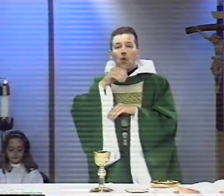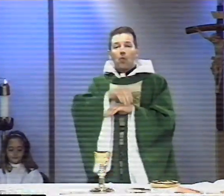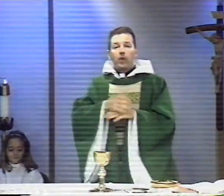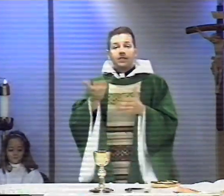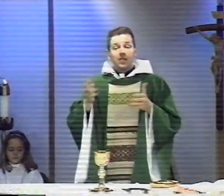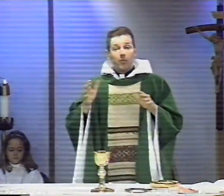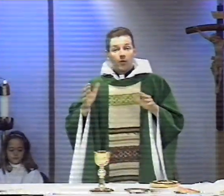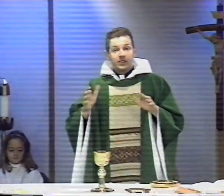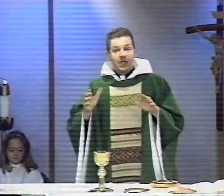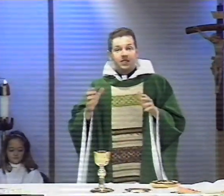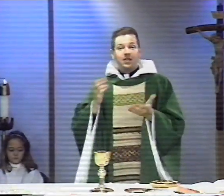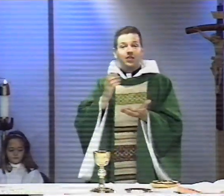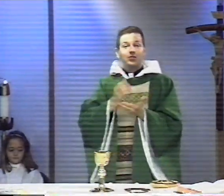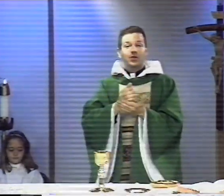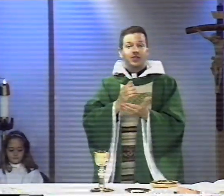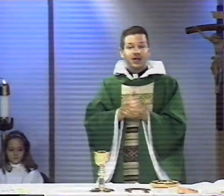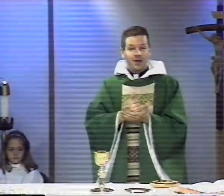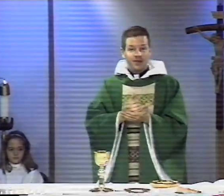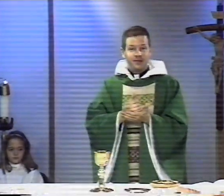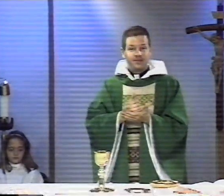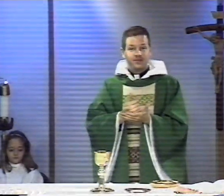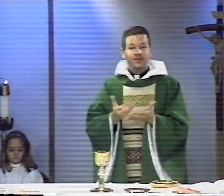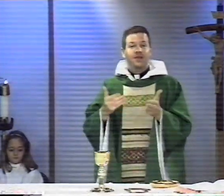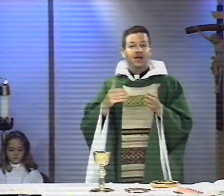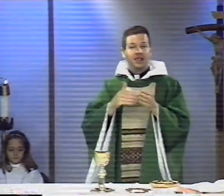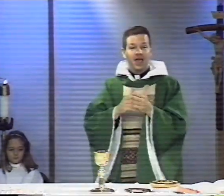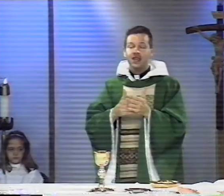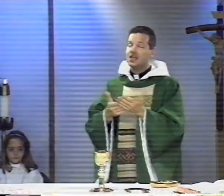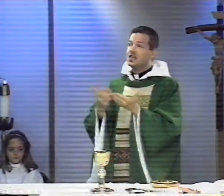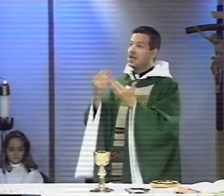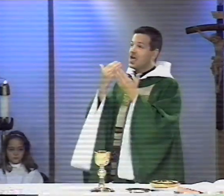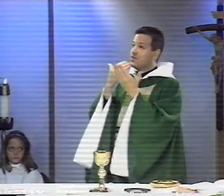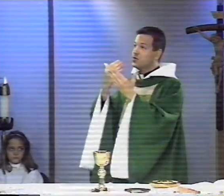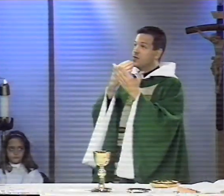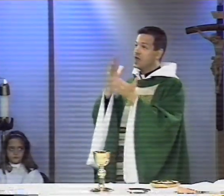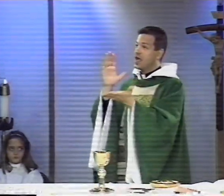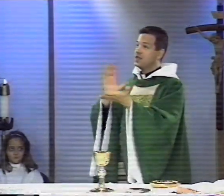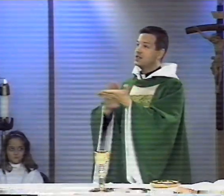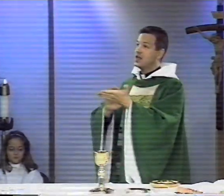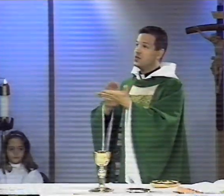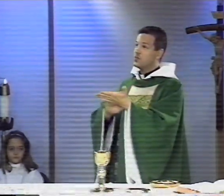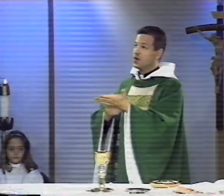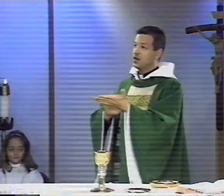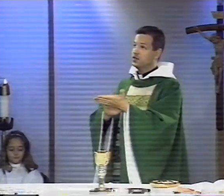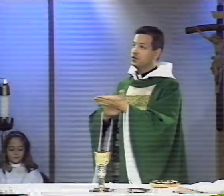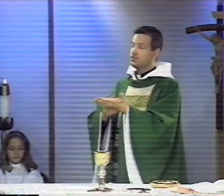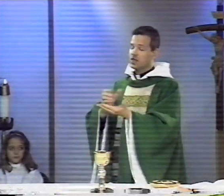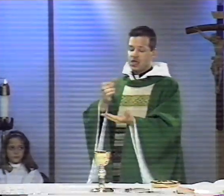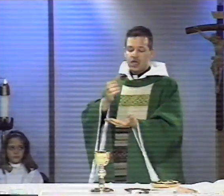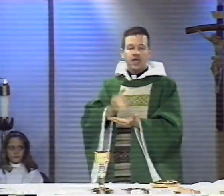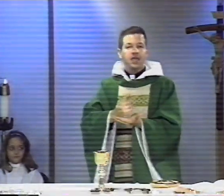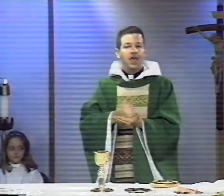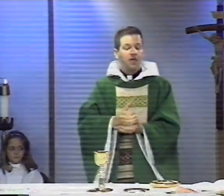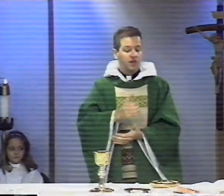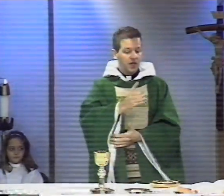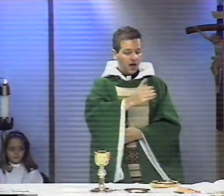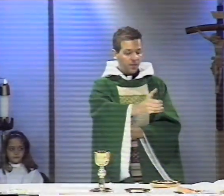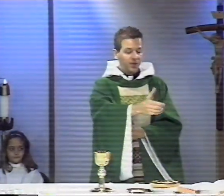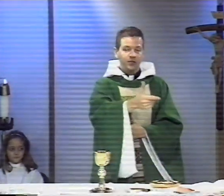When supper was ended, he took the cup. Again, he gave you thanks and praise. He gave the cup to